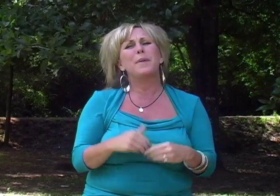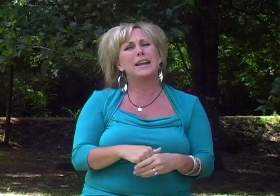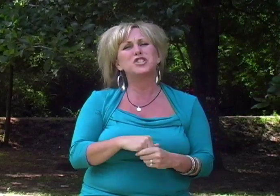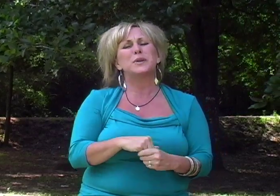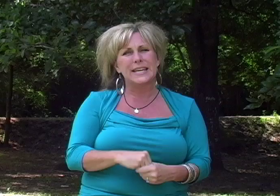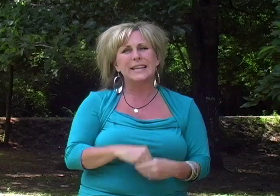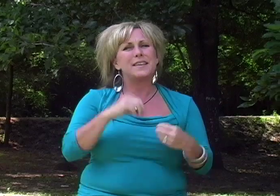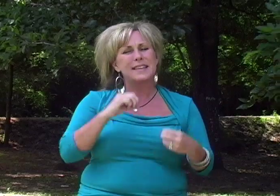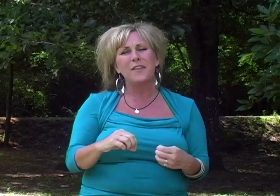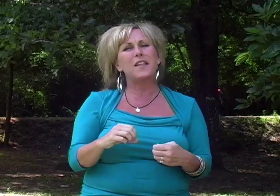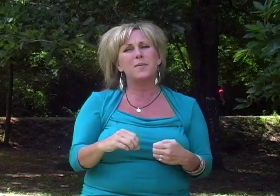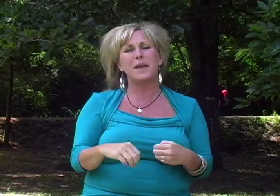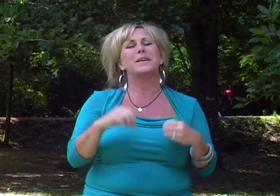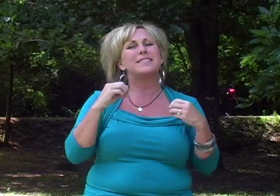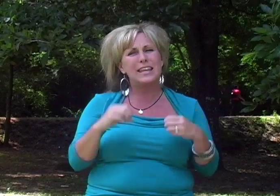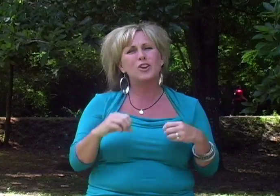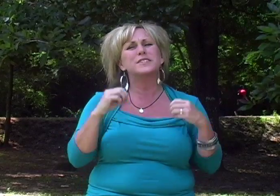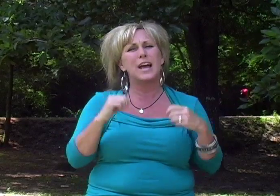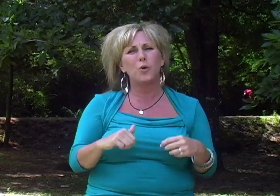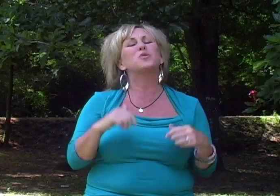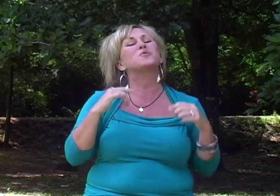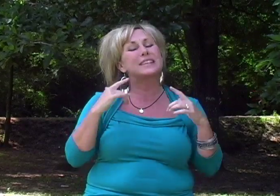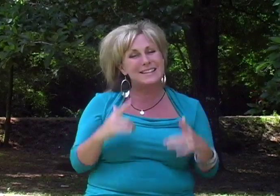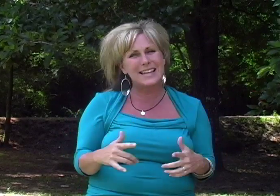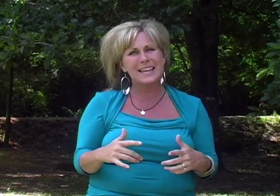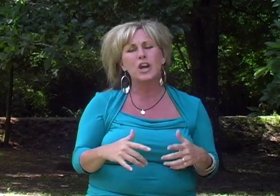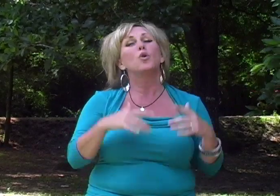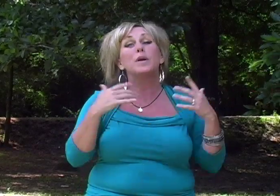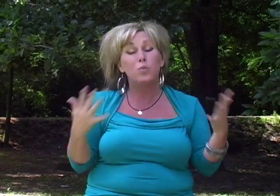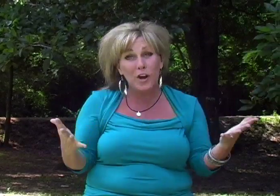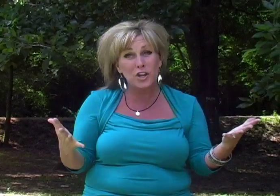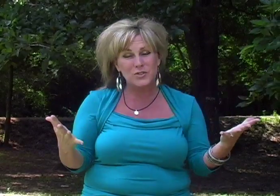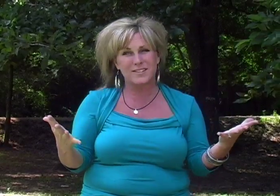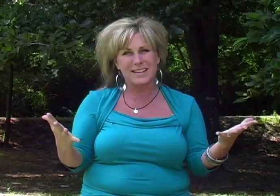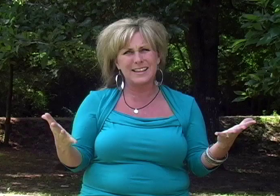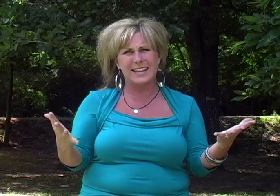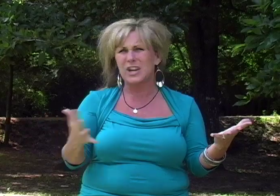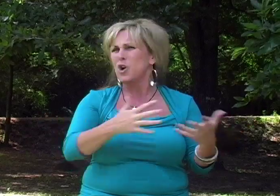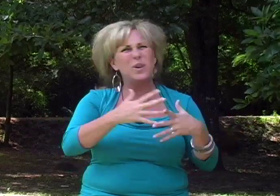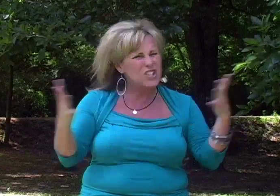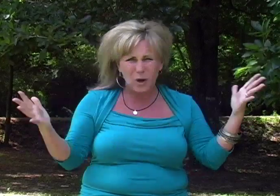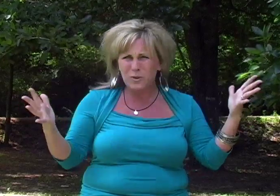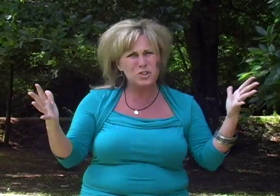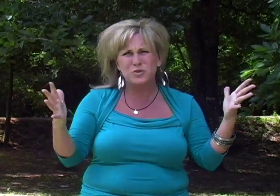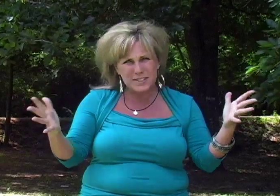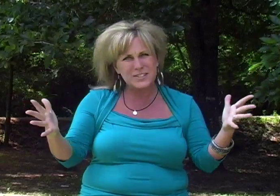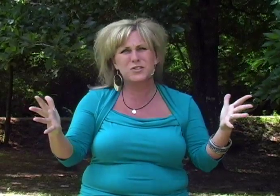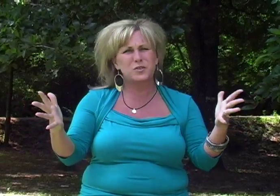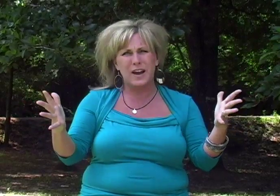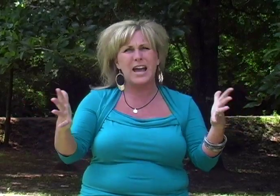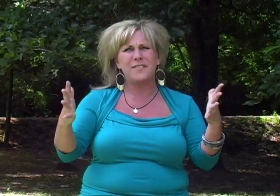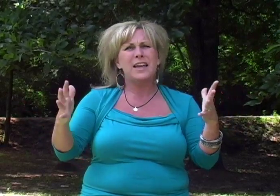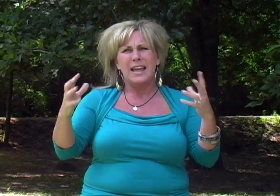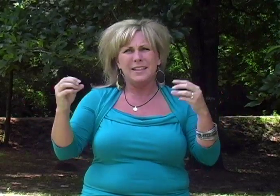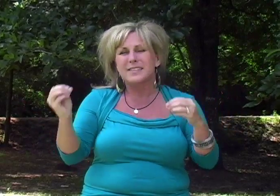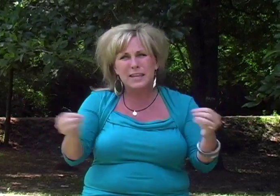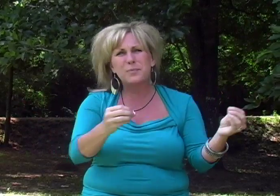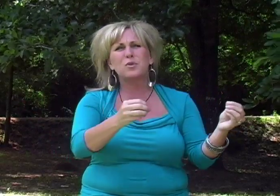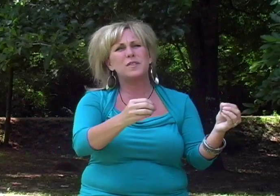remind you again that South Alabama is here to help you succeed. We want you to succeed. We don't want you just to survive and skim through this